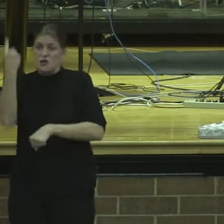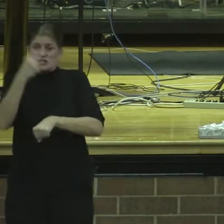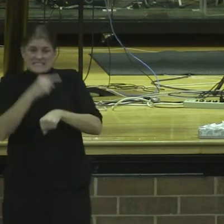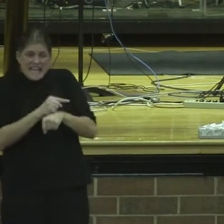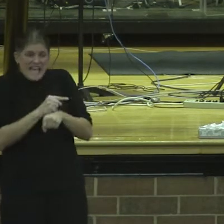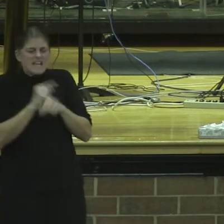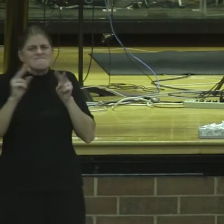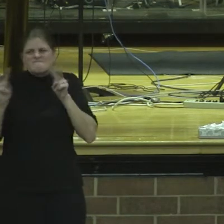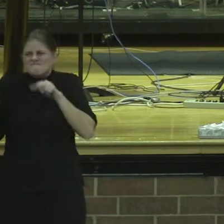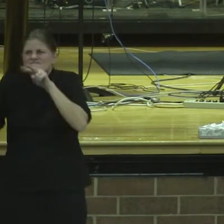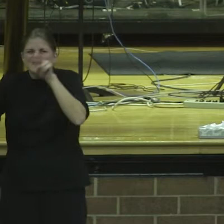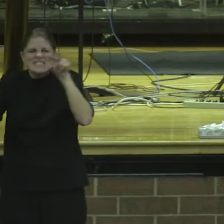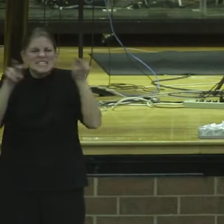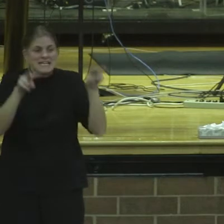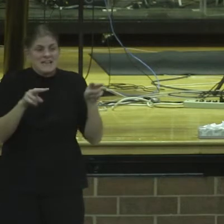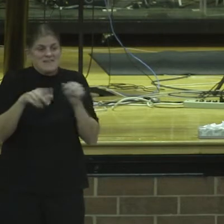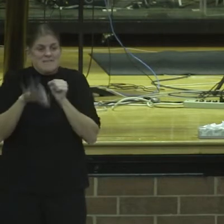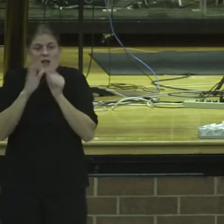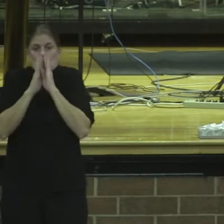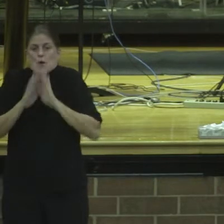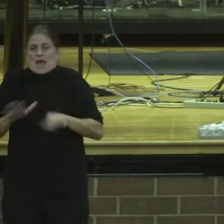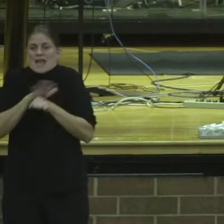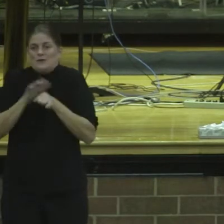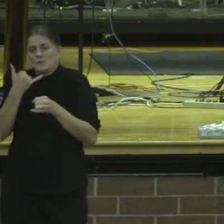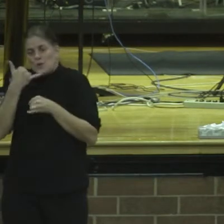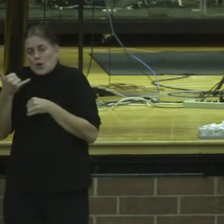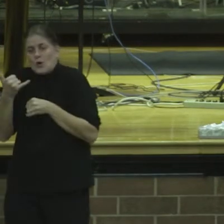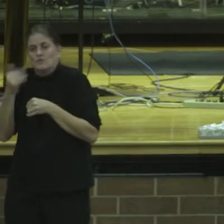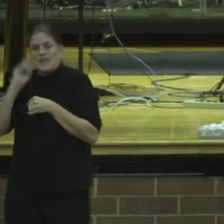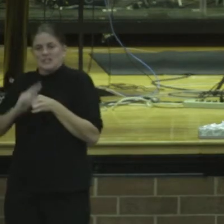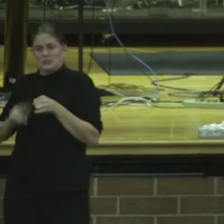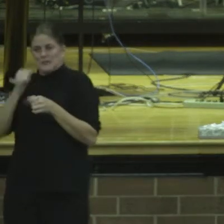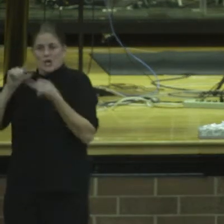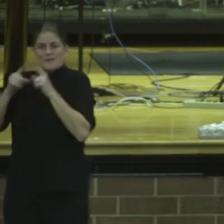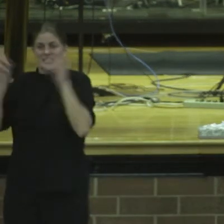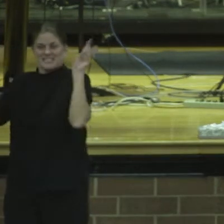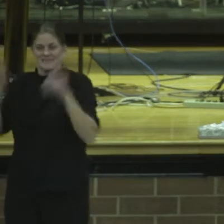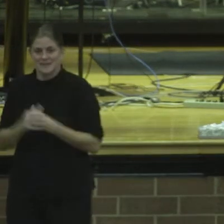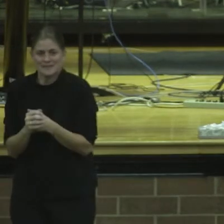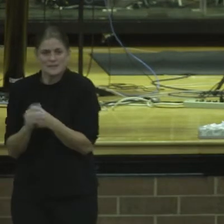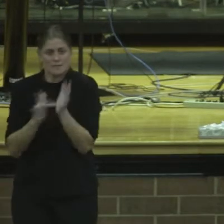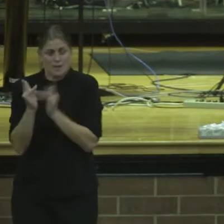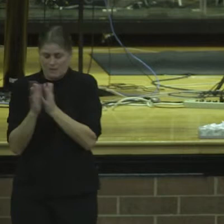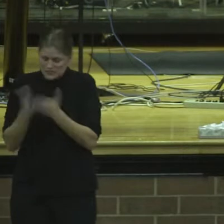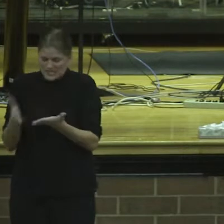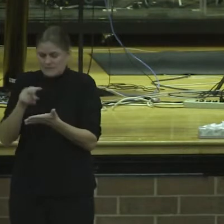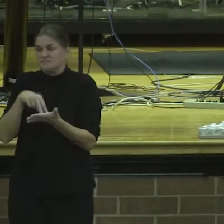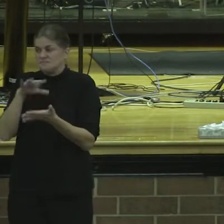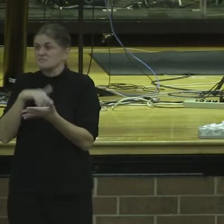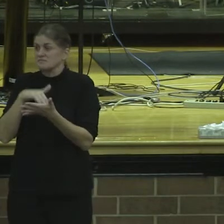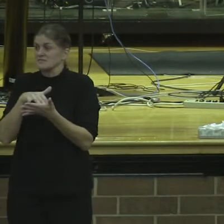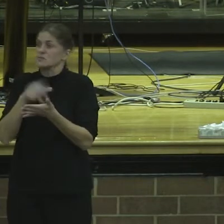found a little quiet area where I could call Rachel to have a little conversation, a little Bible study. And we read, I think we were reading Peter at the